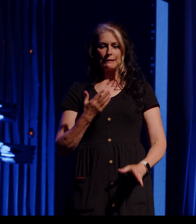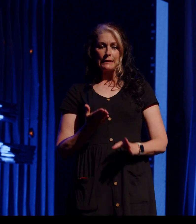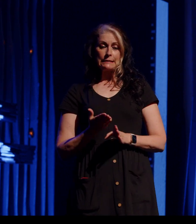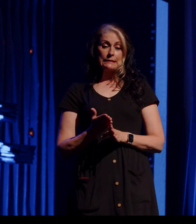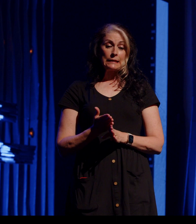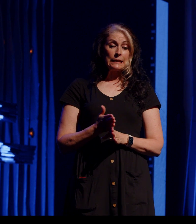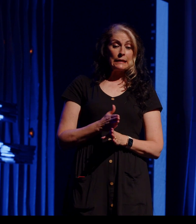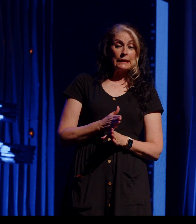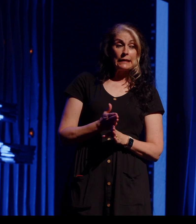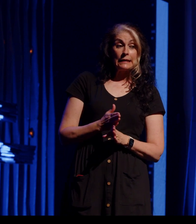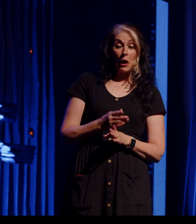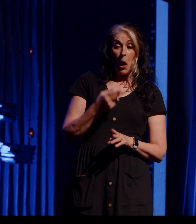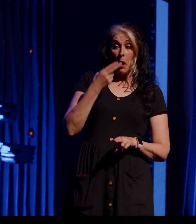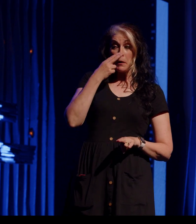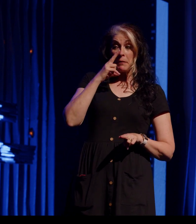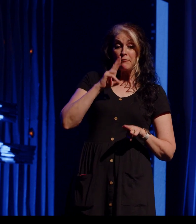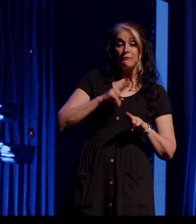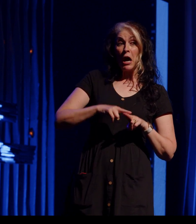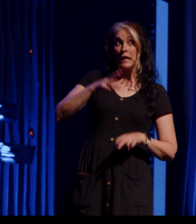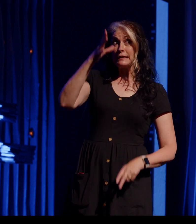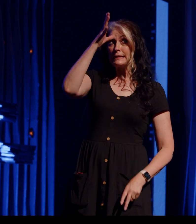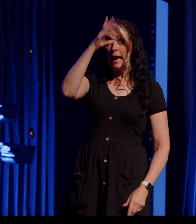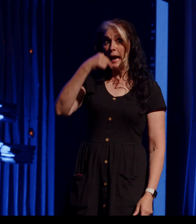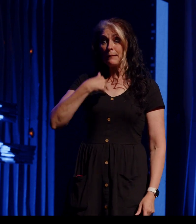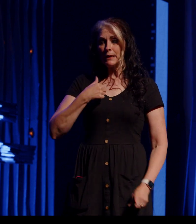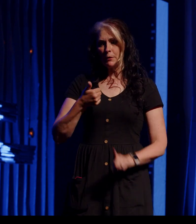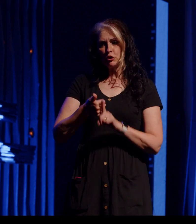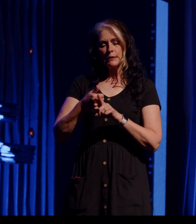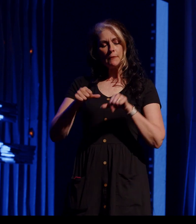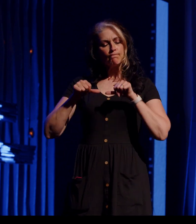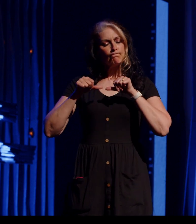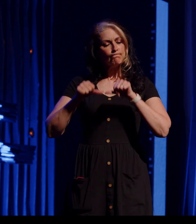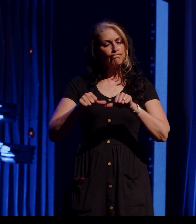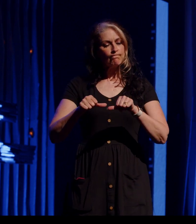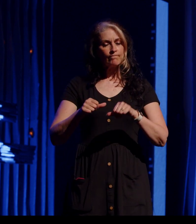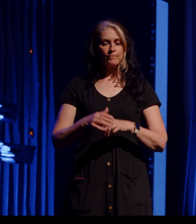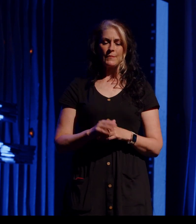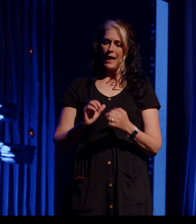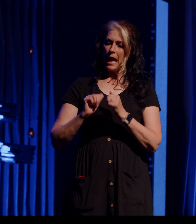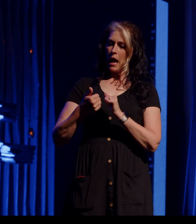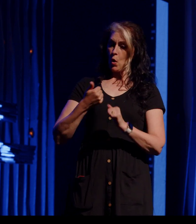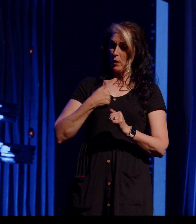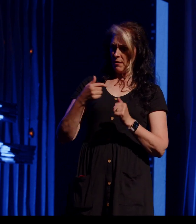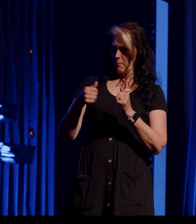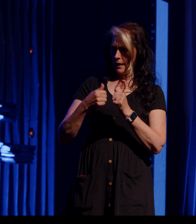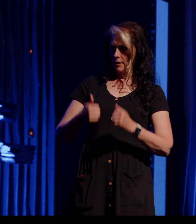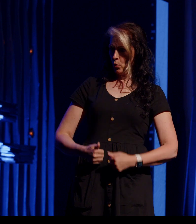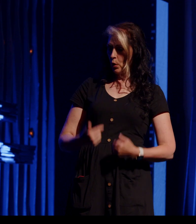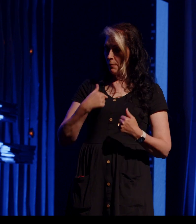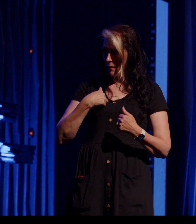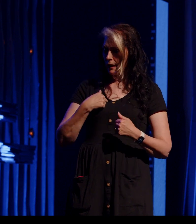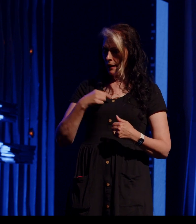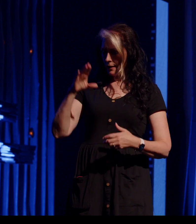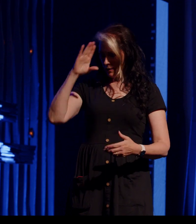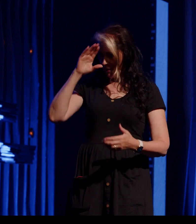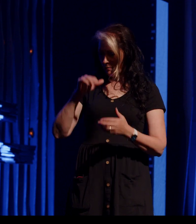towards fun dad? I'd rather let him stay up a little bit longer. How do you do that with me in the house, raising 3